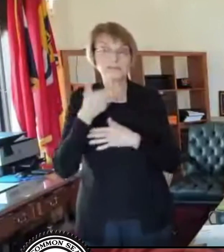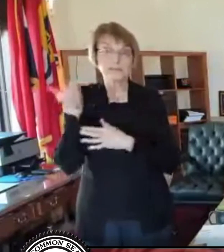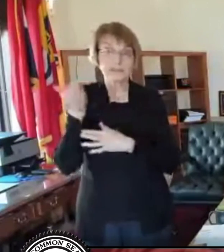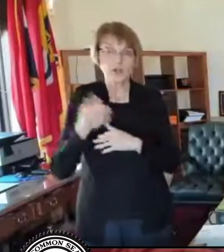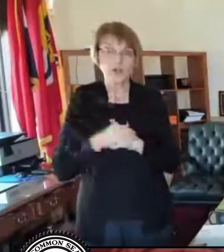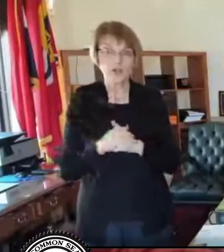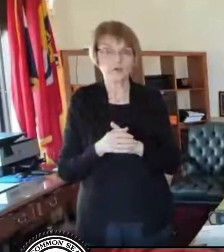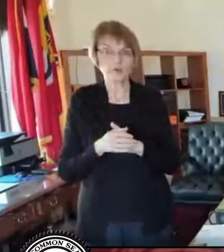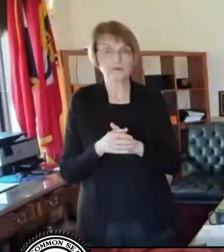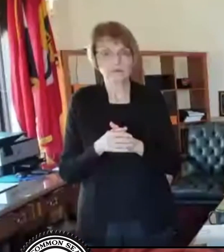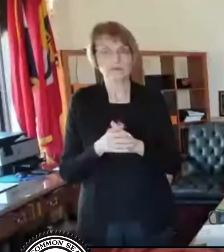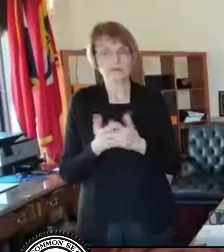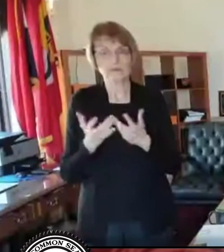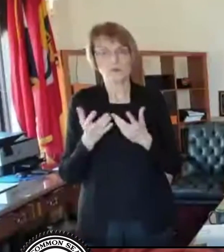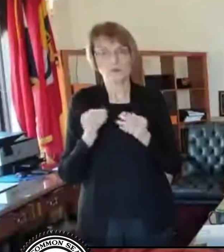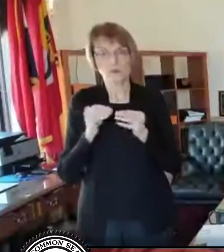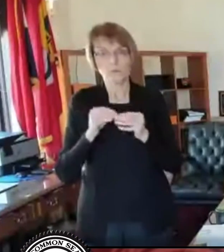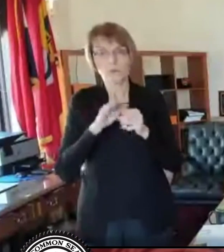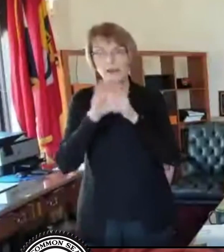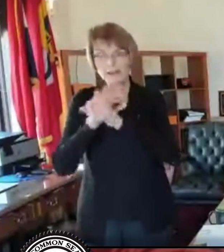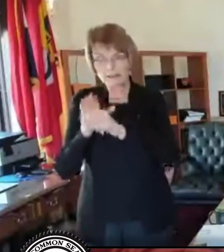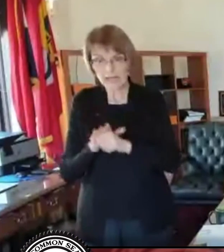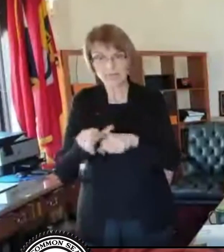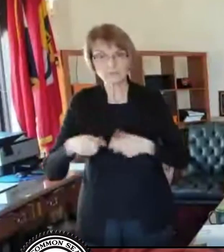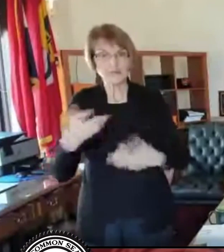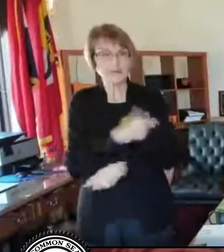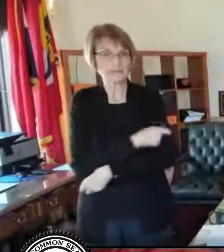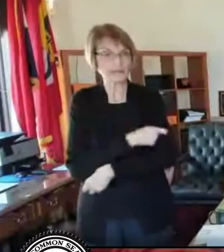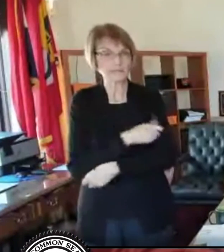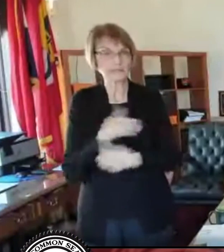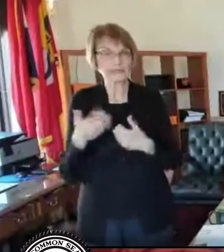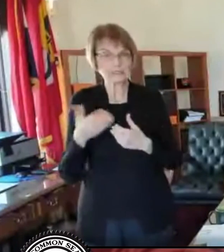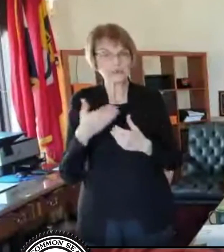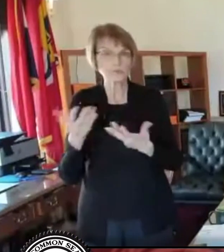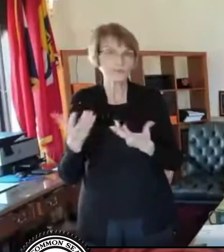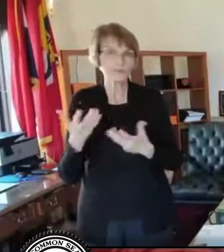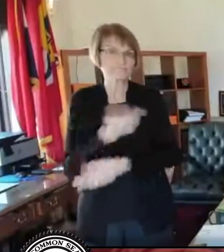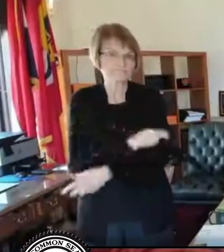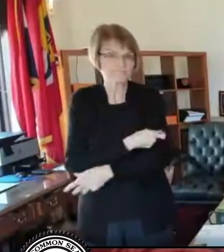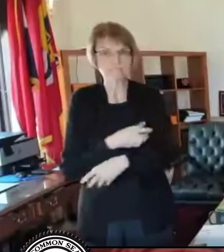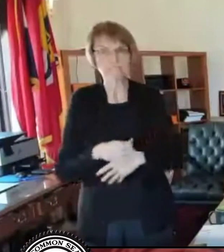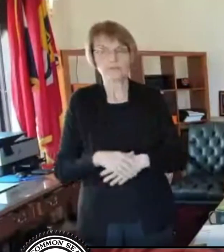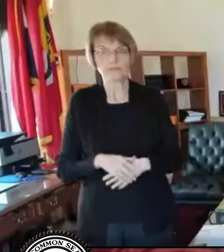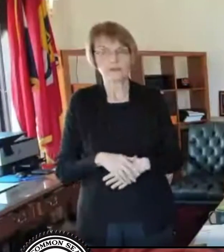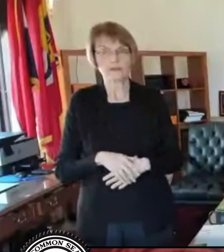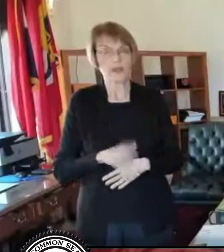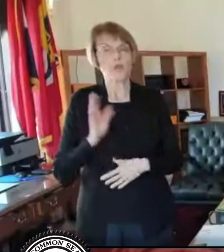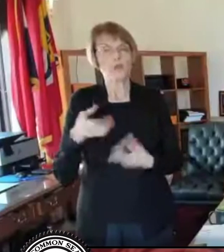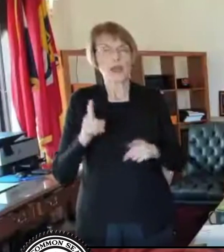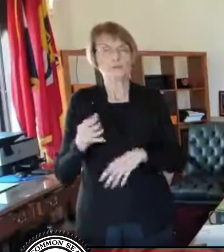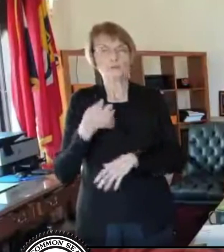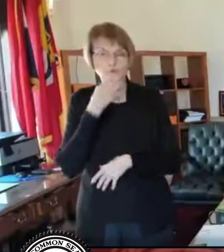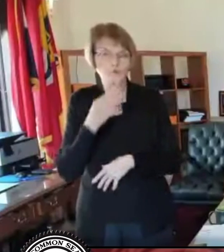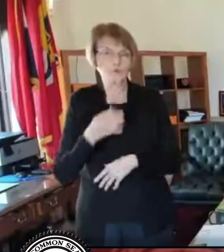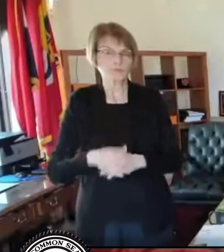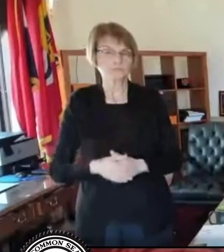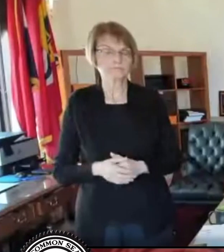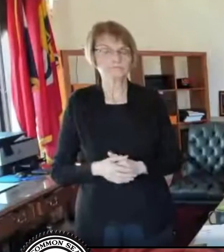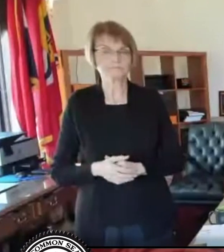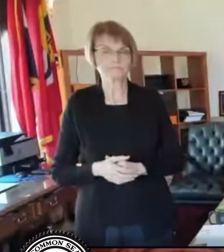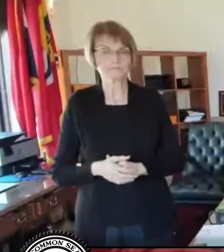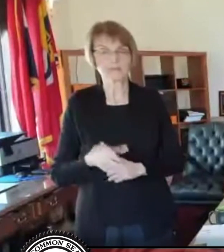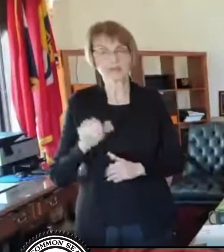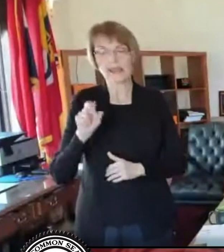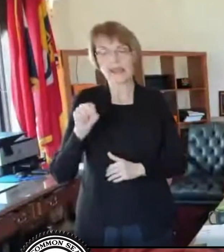more widely distributed this vaccine gets. And that's coming. It's on the way. You can tell it's already increased.